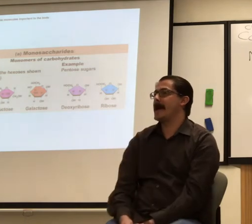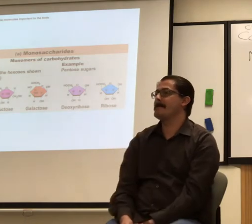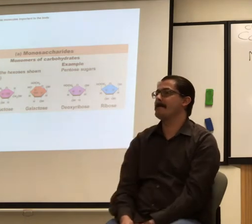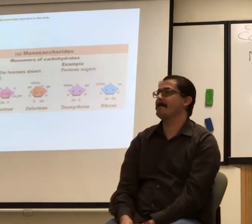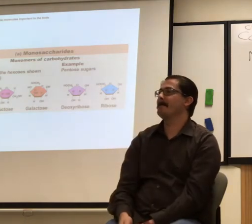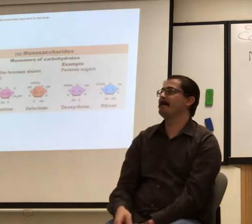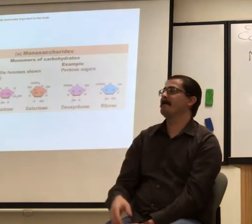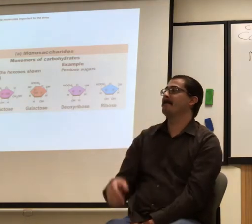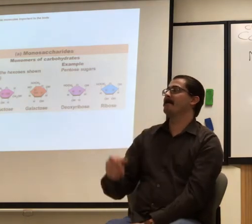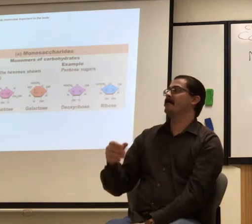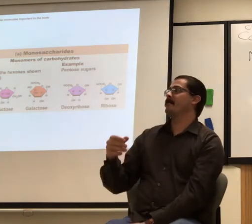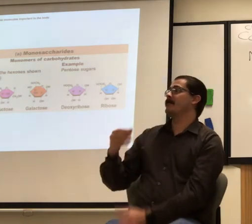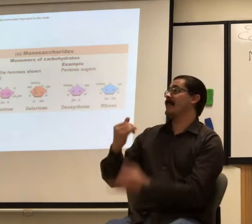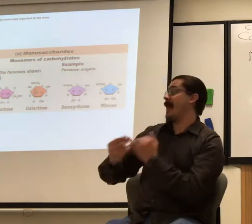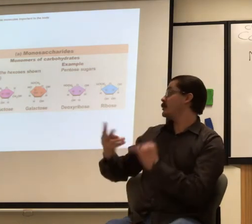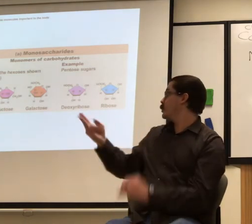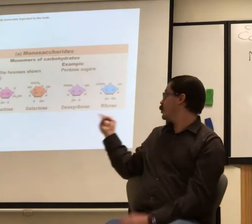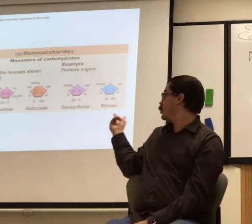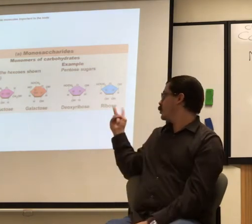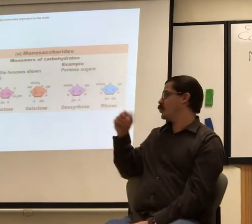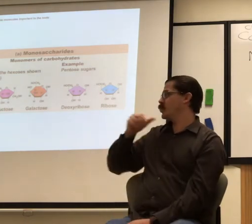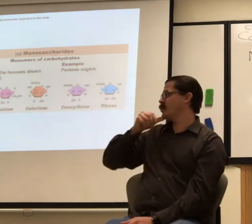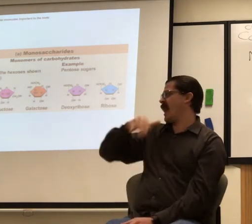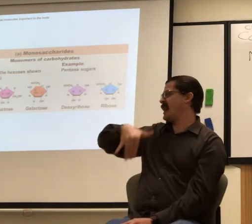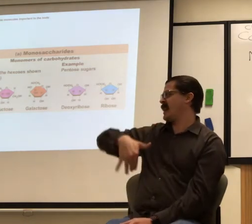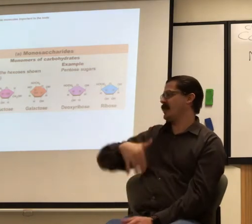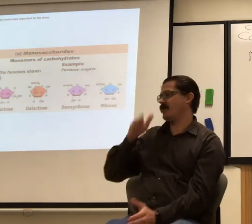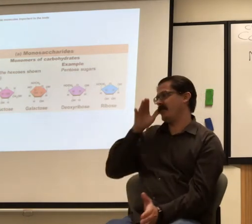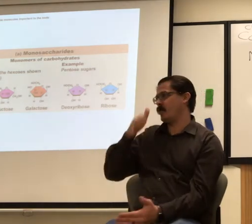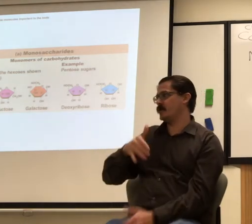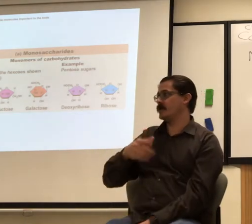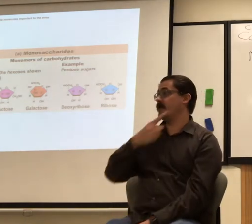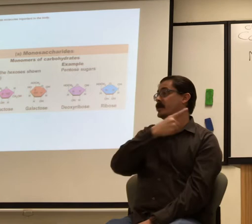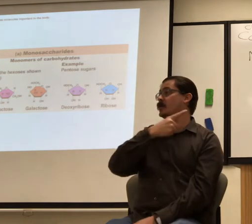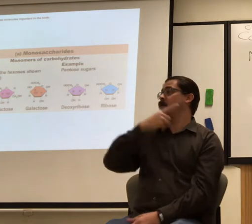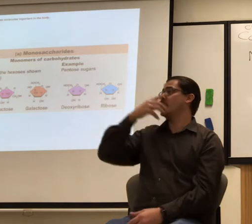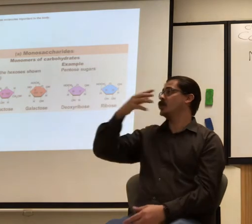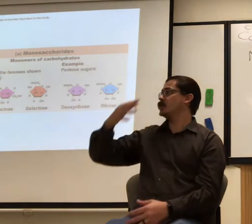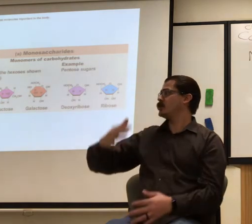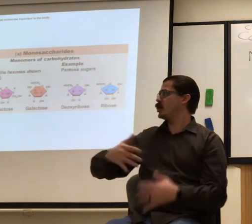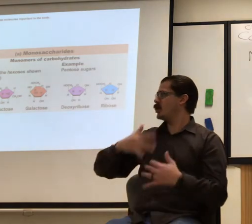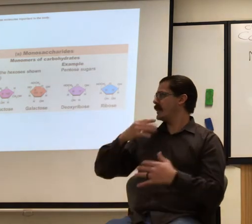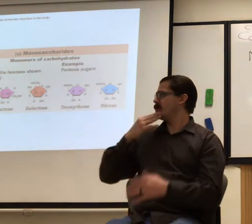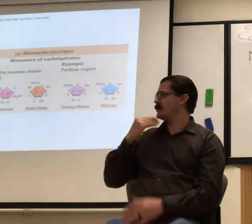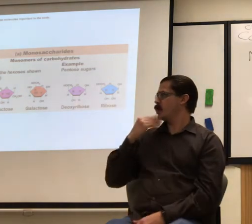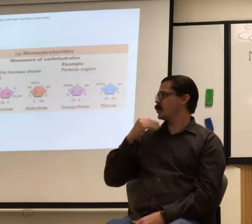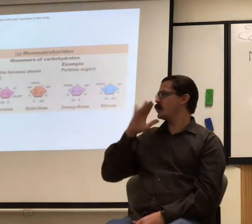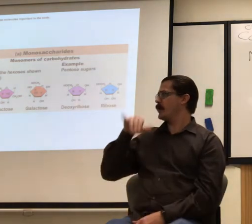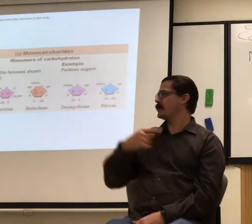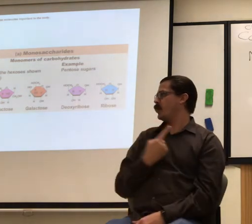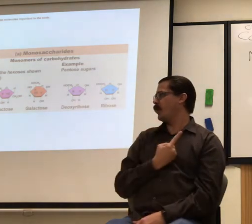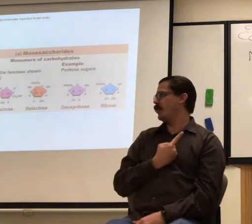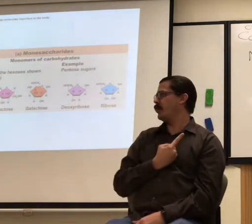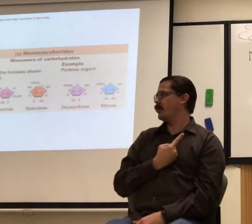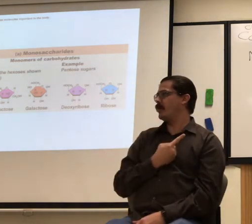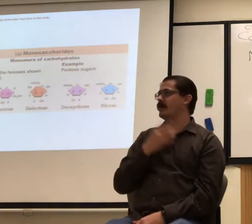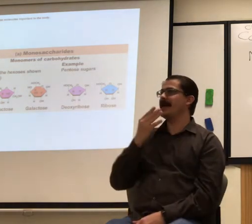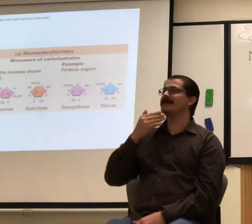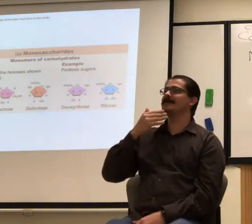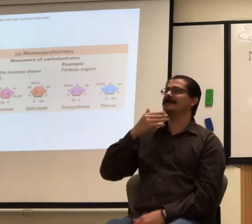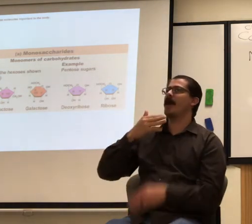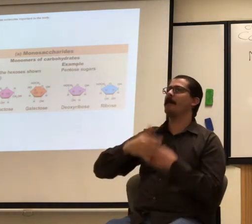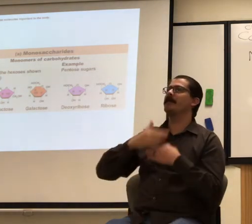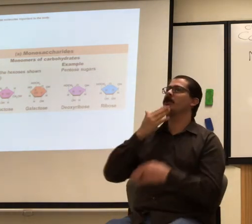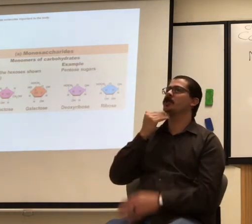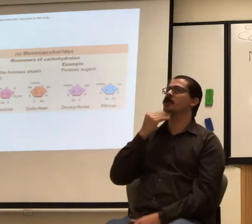Another one I mentioned, the circulation form of sugar, boom, this one. Okay, that's the one. That's blood sugar. When